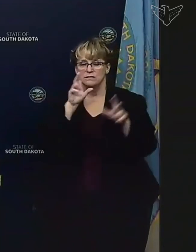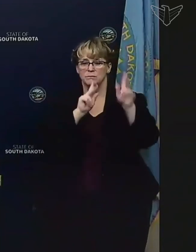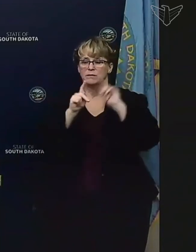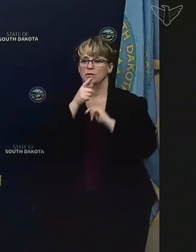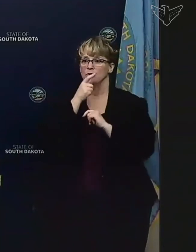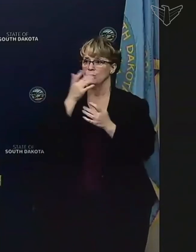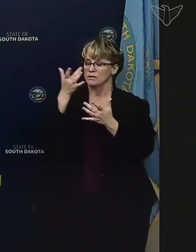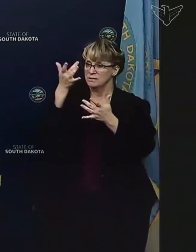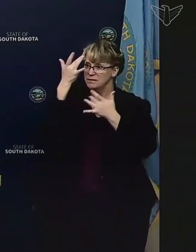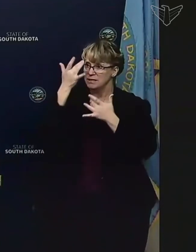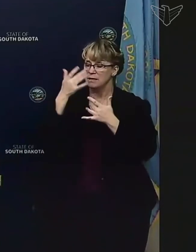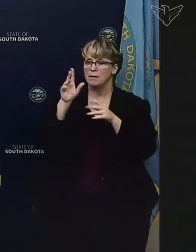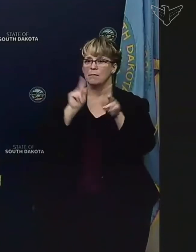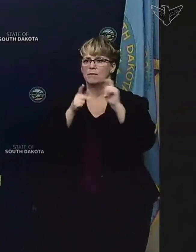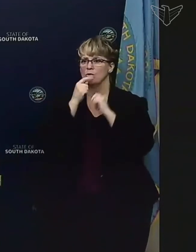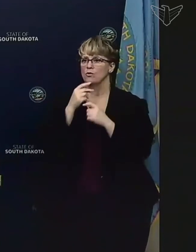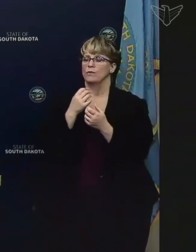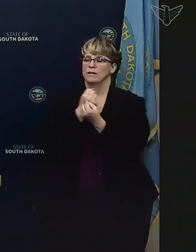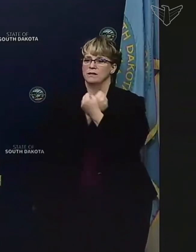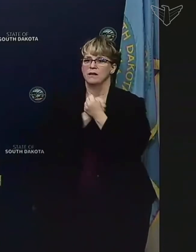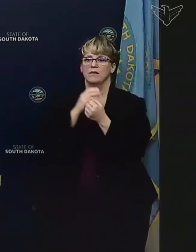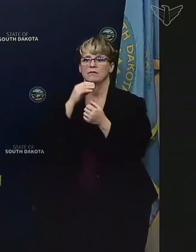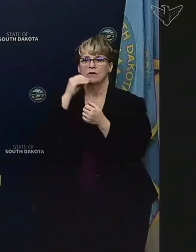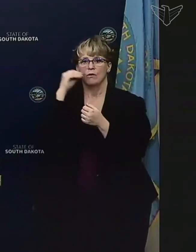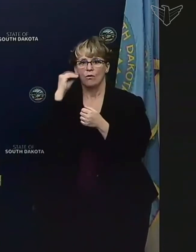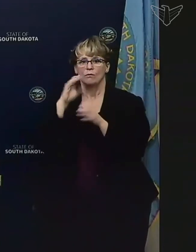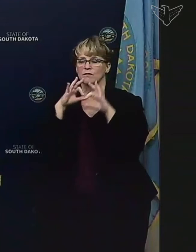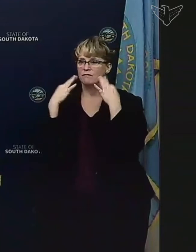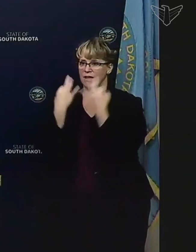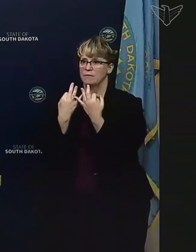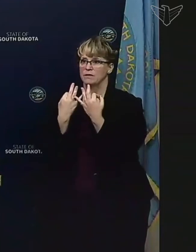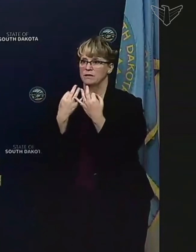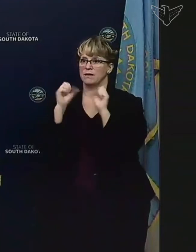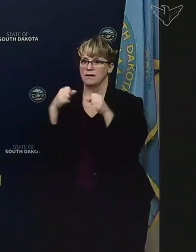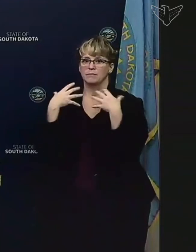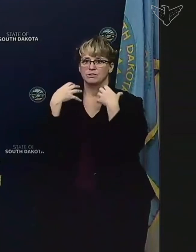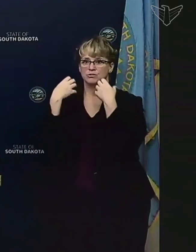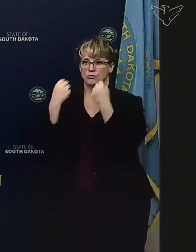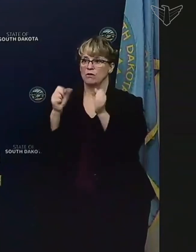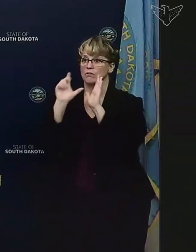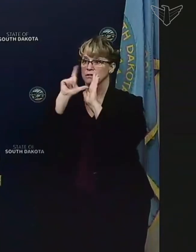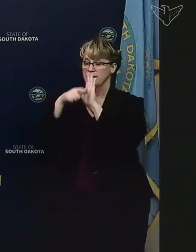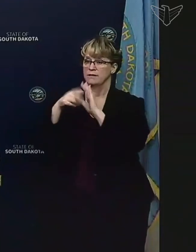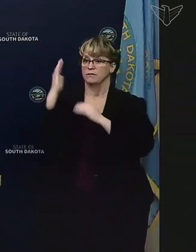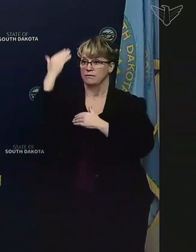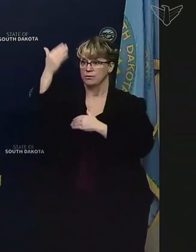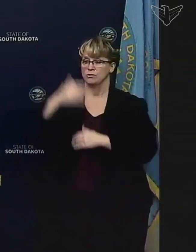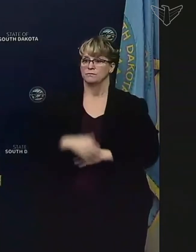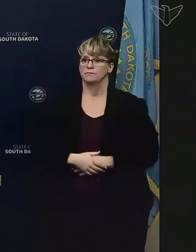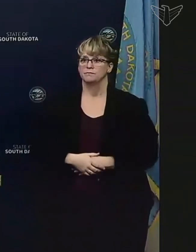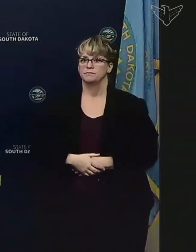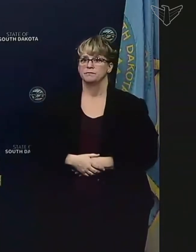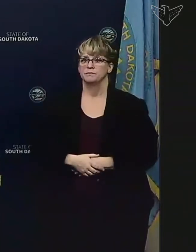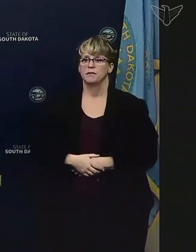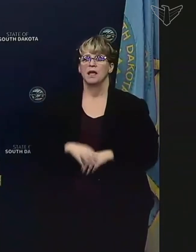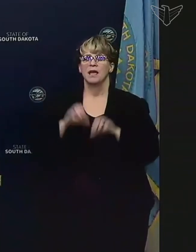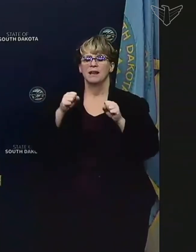and also those that we love in our homes and our families, and can come out and be stronger on the other side. And can I just take